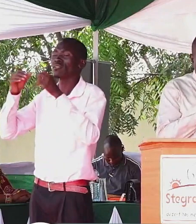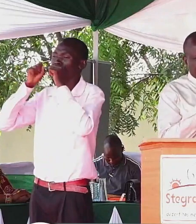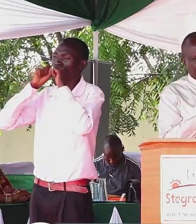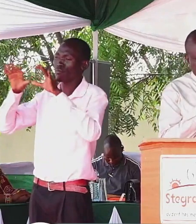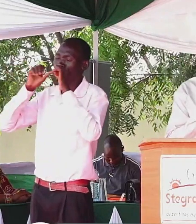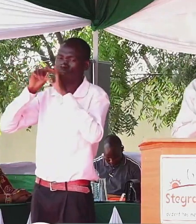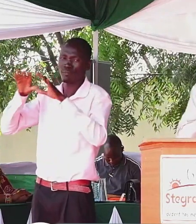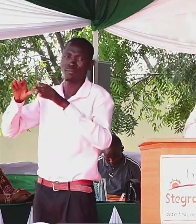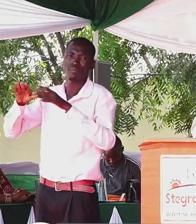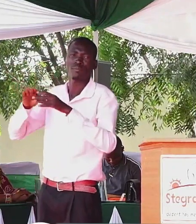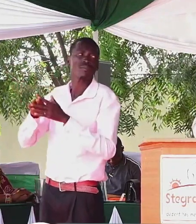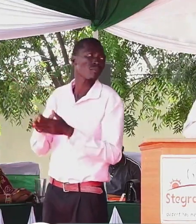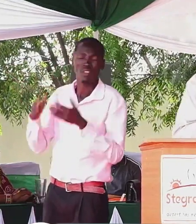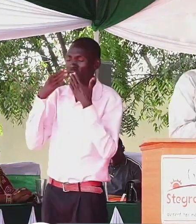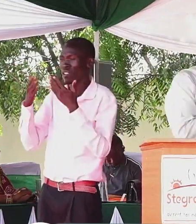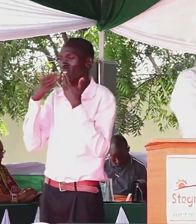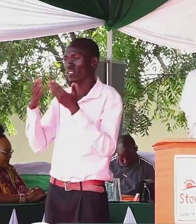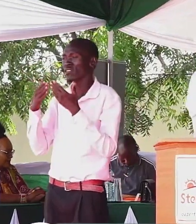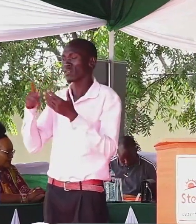Asante sana Patrick.